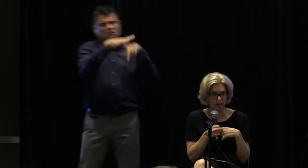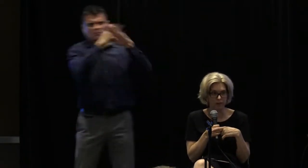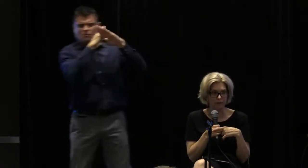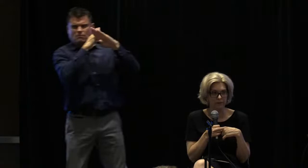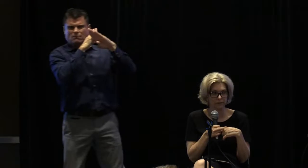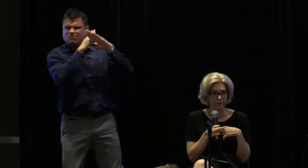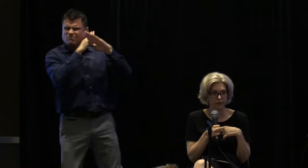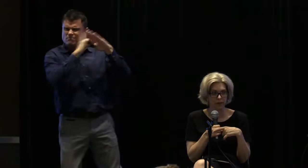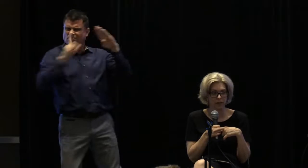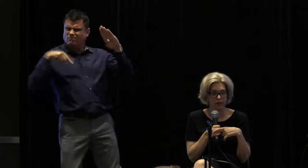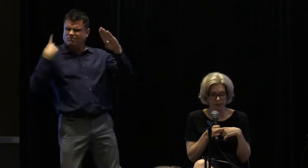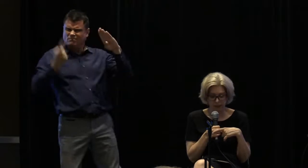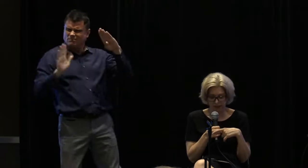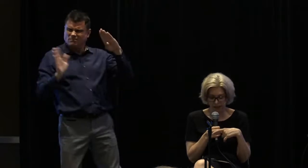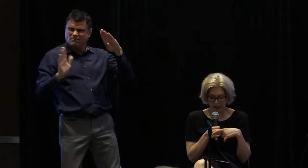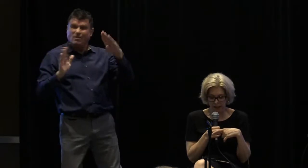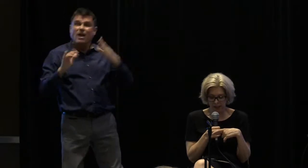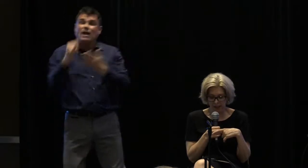the start.